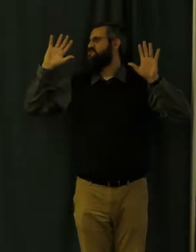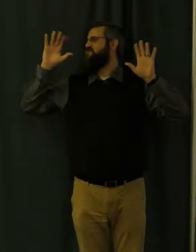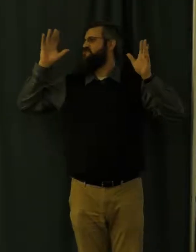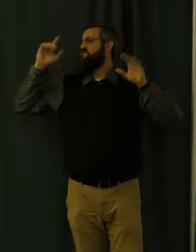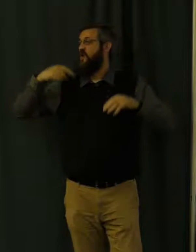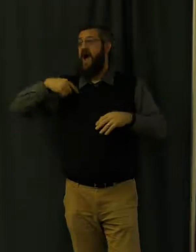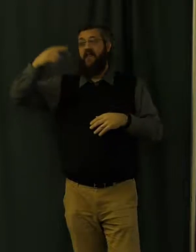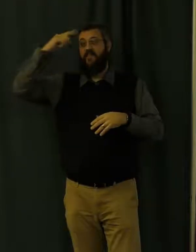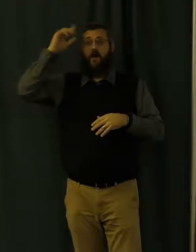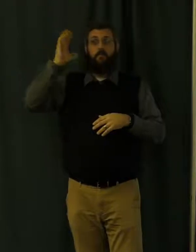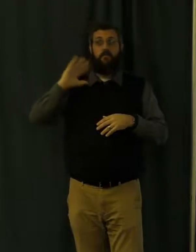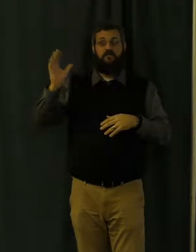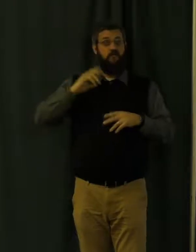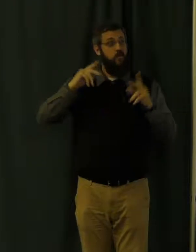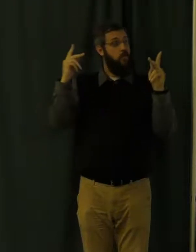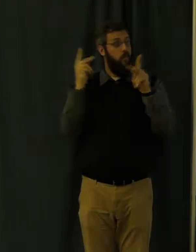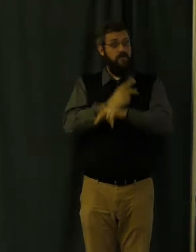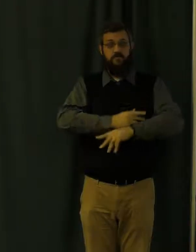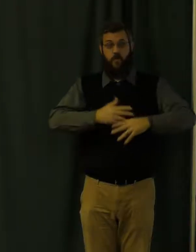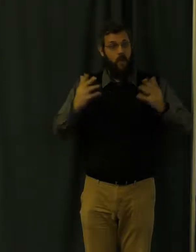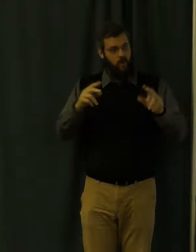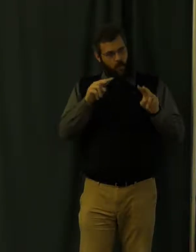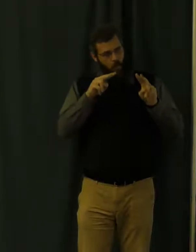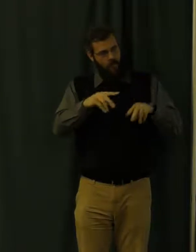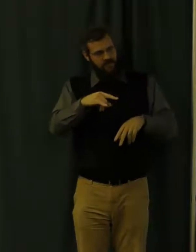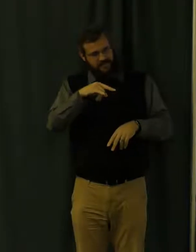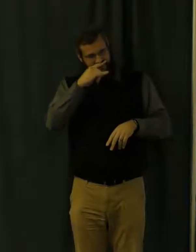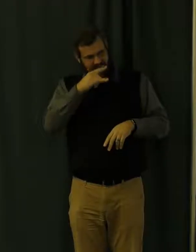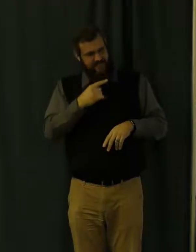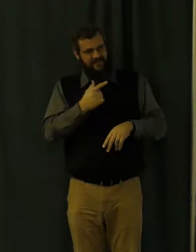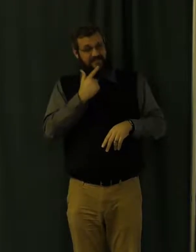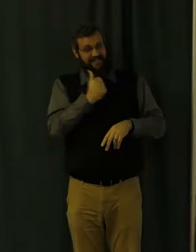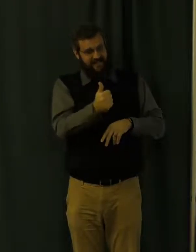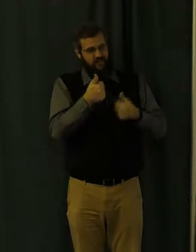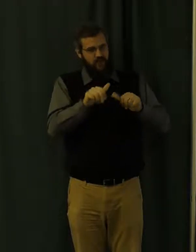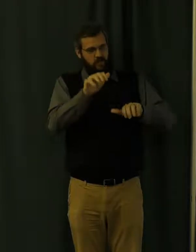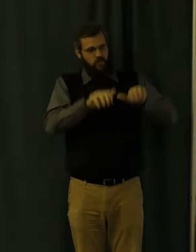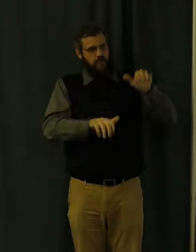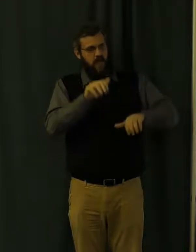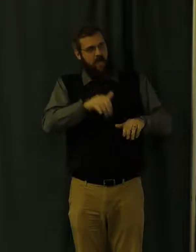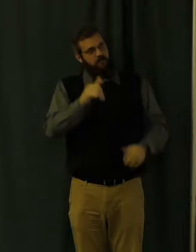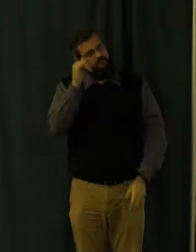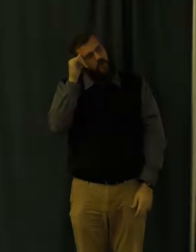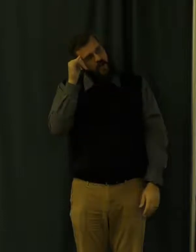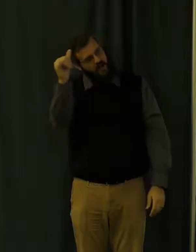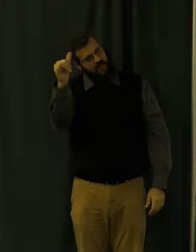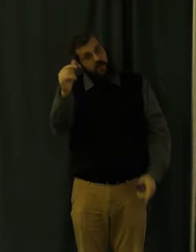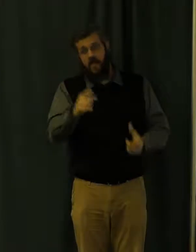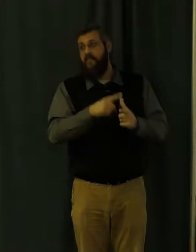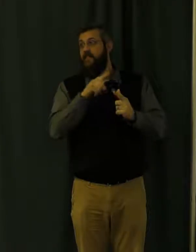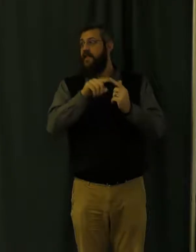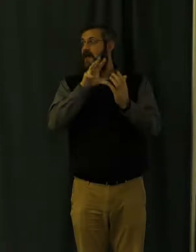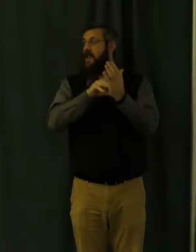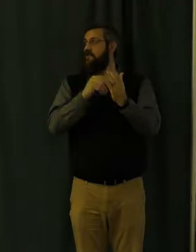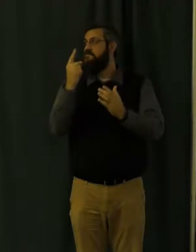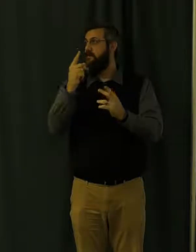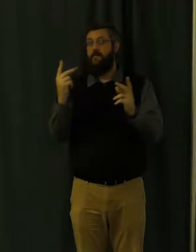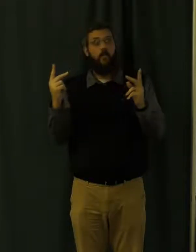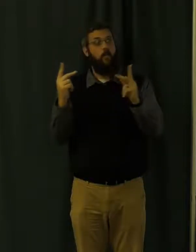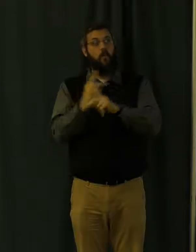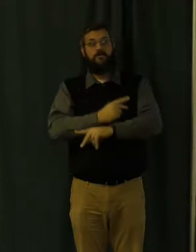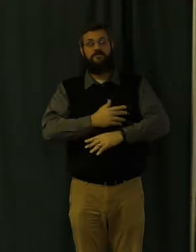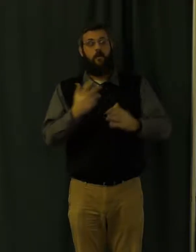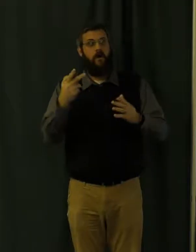ever was watching a 10-year-old try to type. Okay? Then I learned the